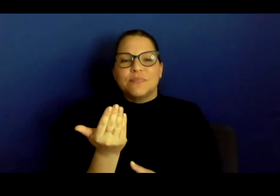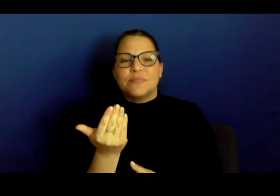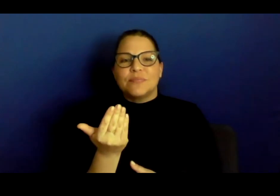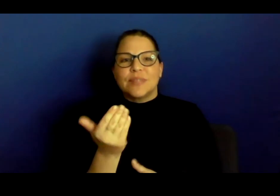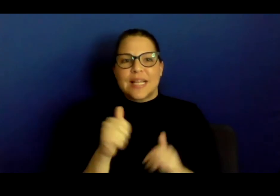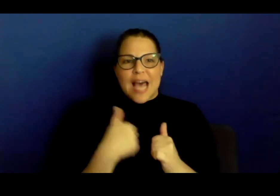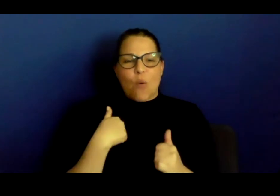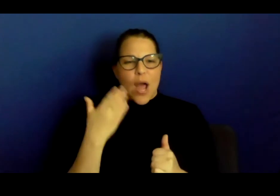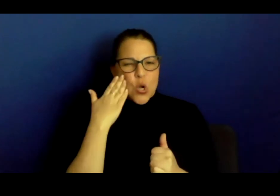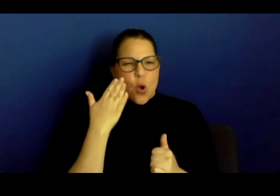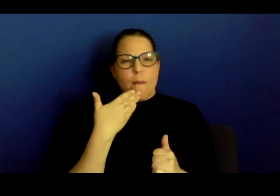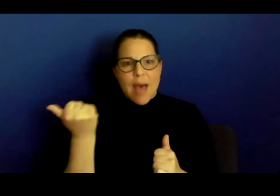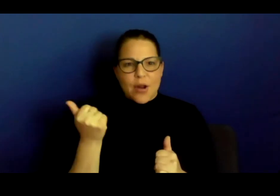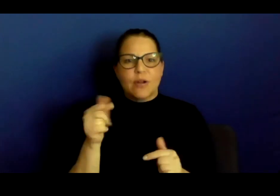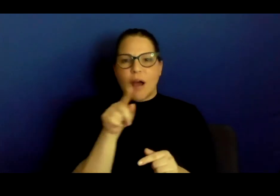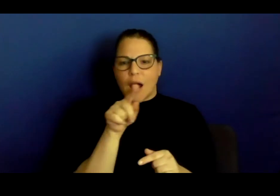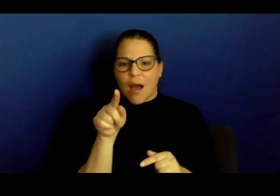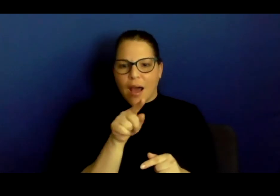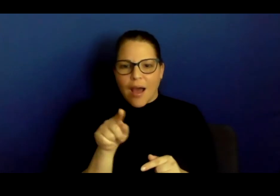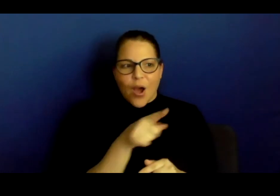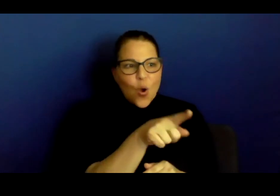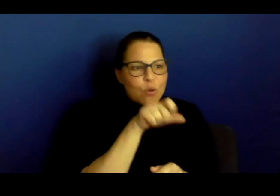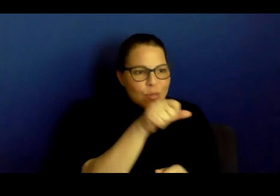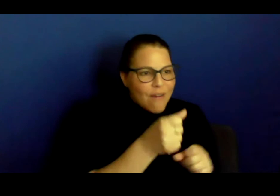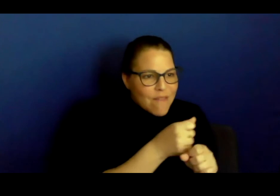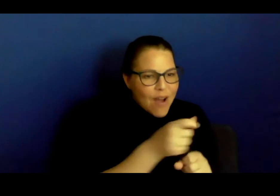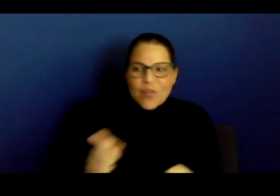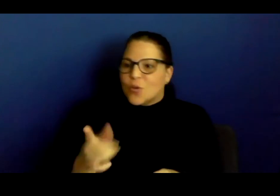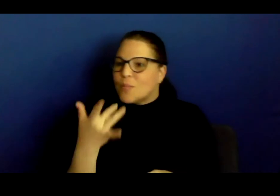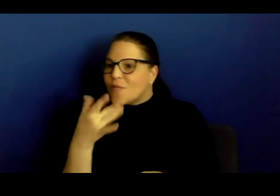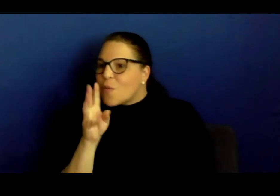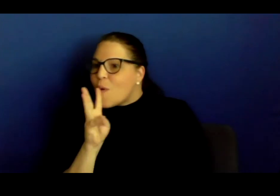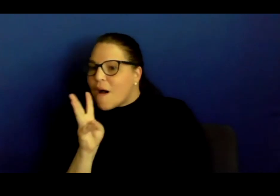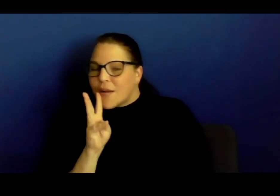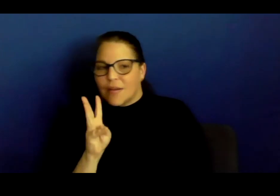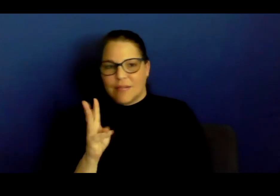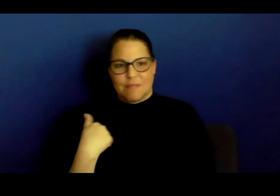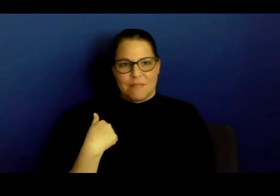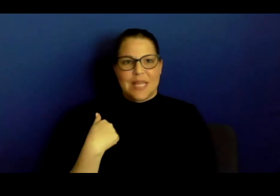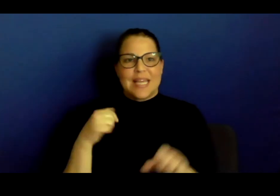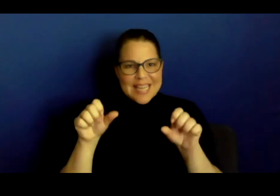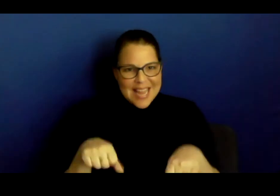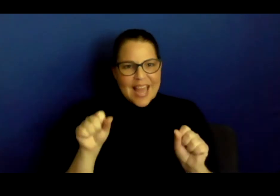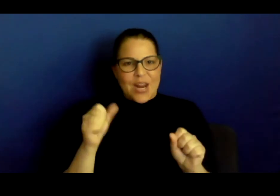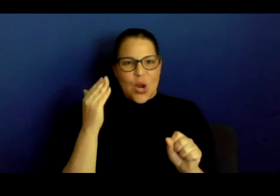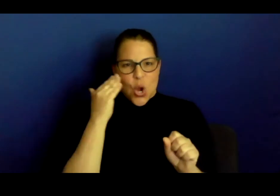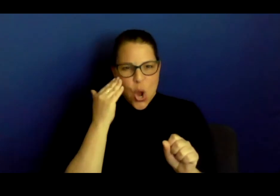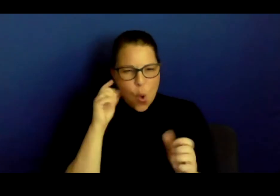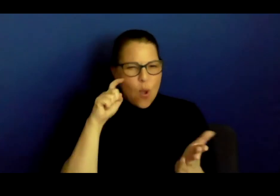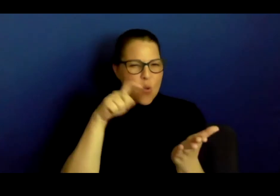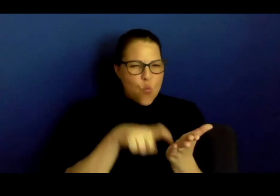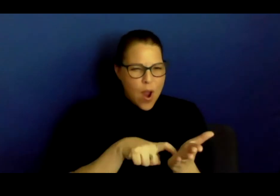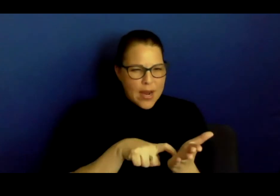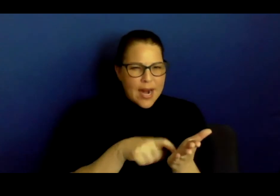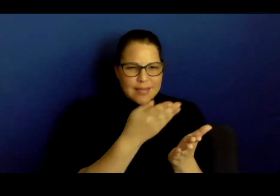me getting to know you better, right? So I know who loves coffee, I know who drinks water, and it allows me to then acknowledge you and recognize you as